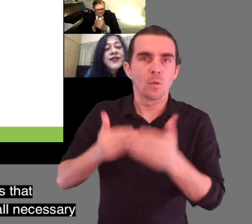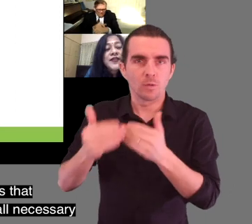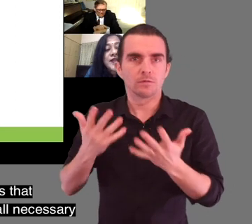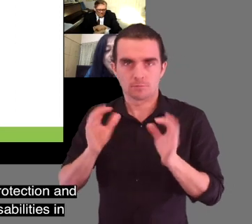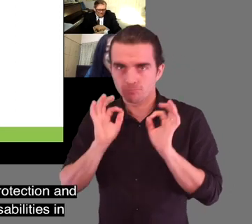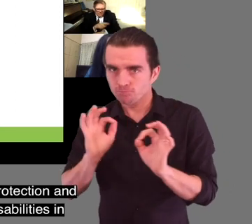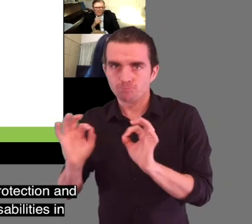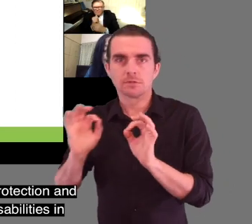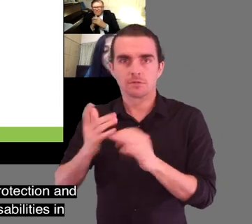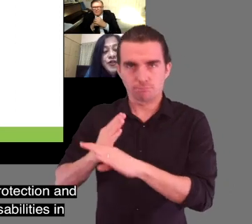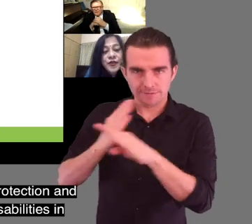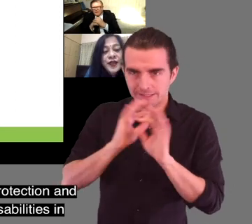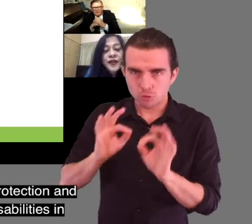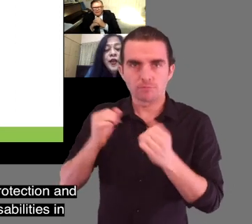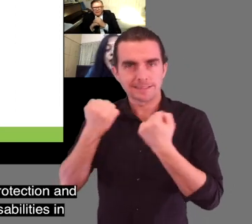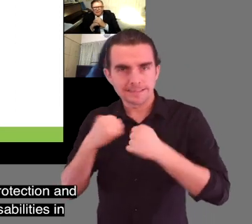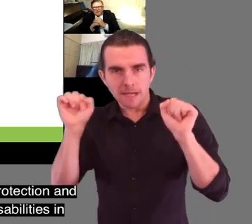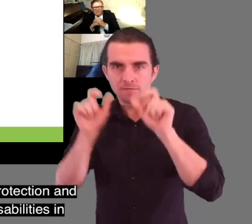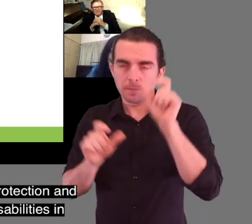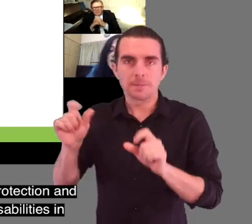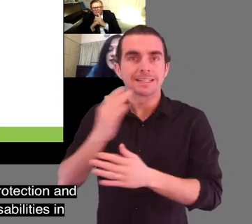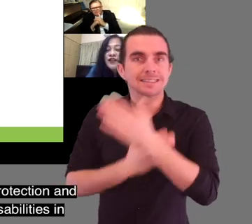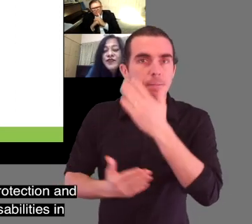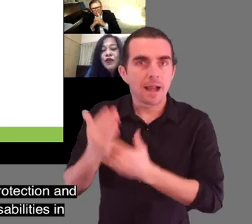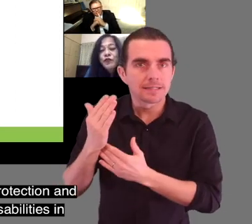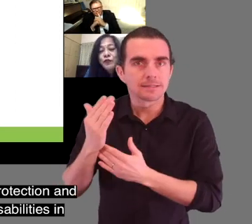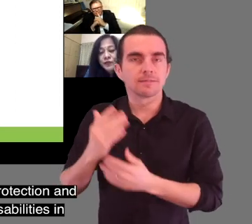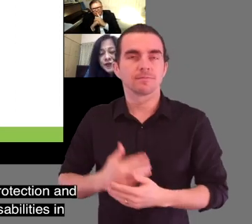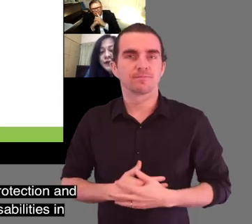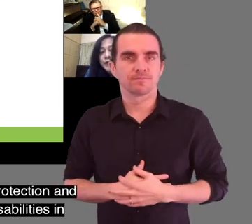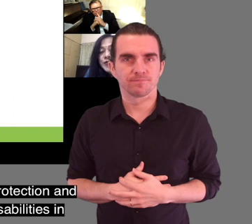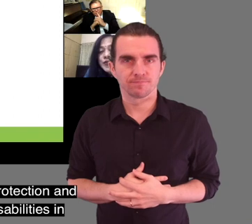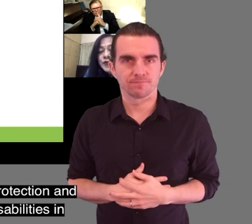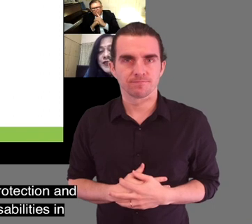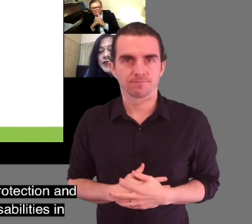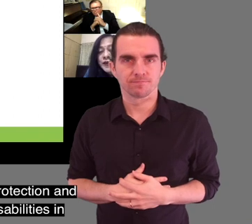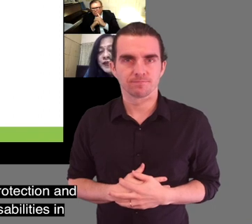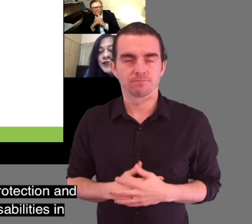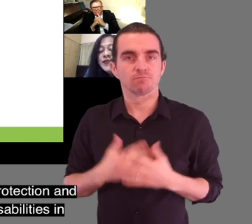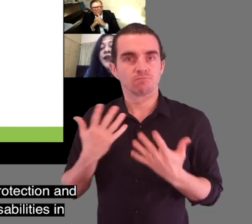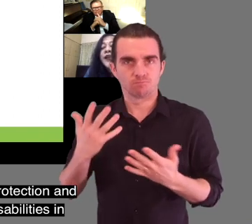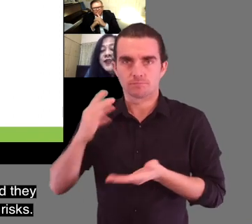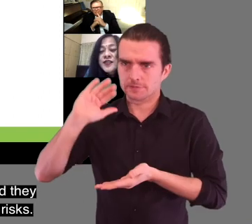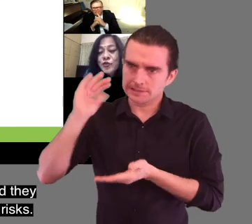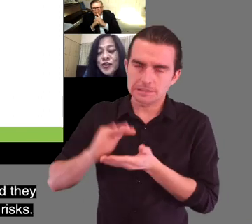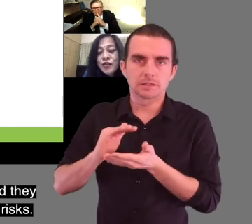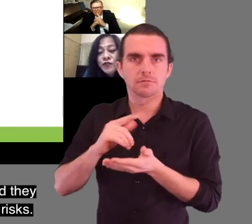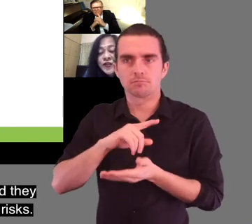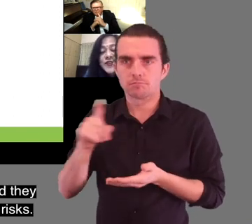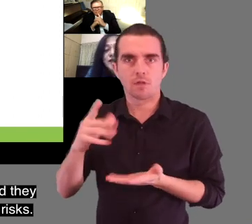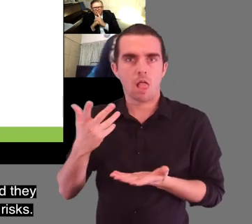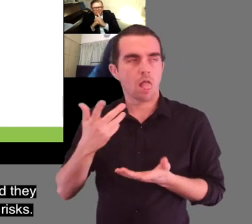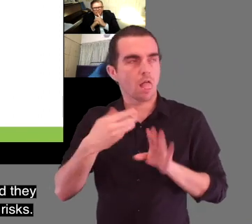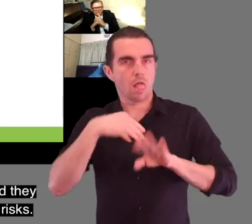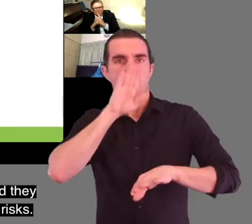all necessary measures to ensure that protection and safety of persons with disabilities in situation of